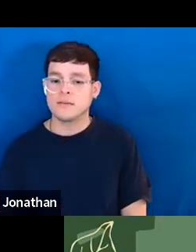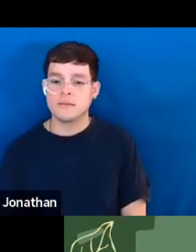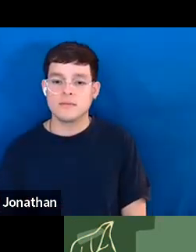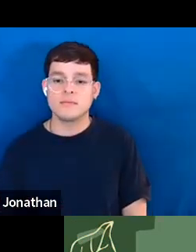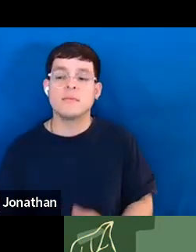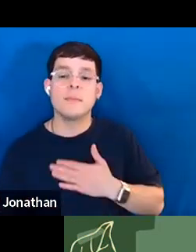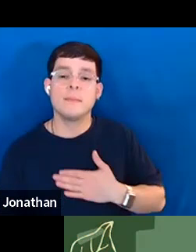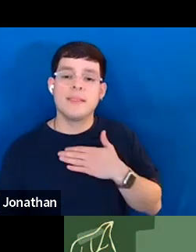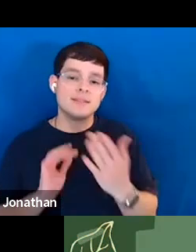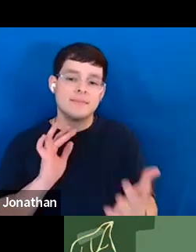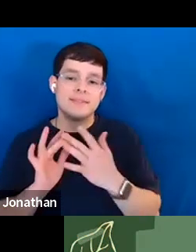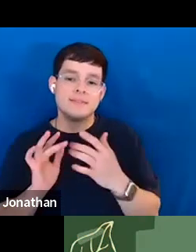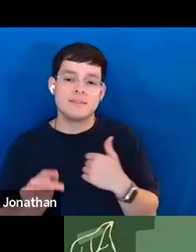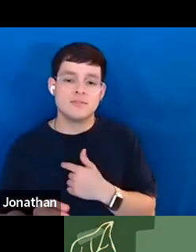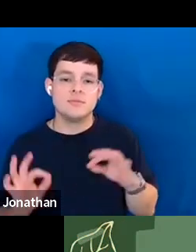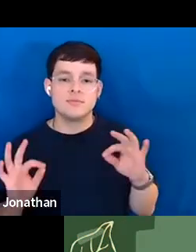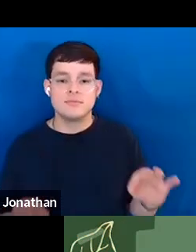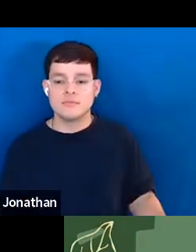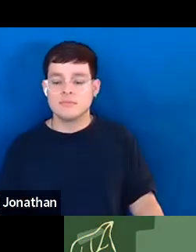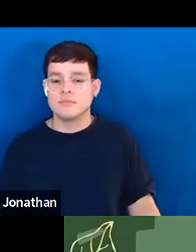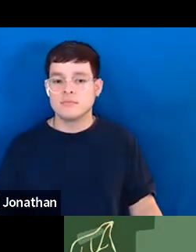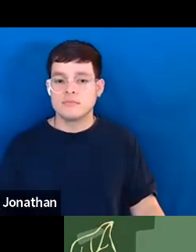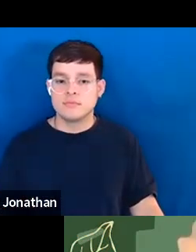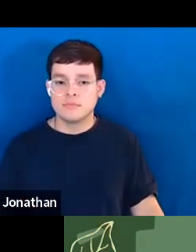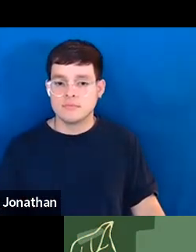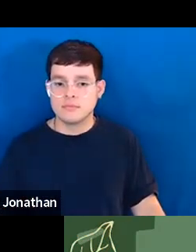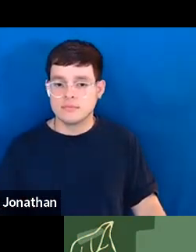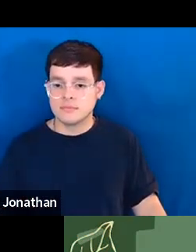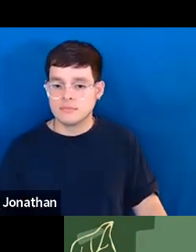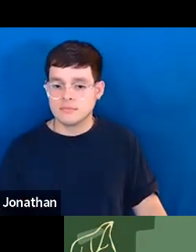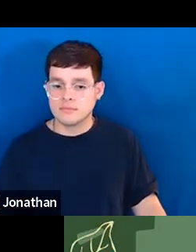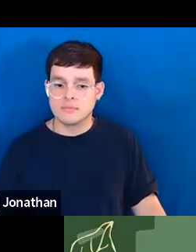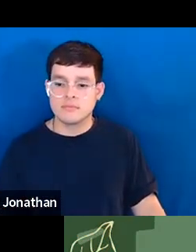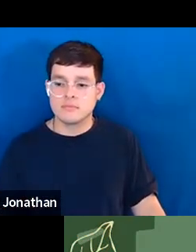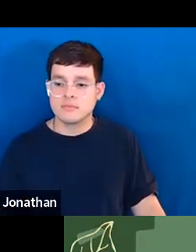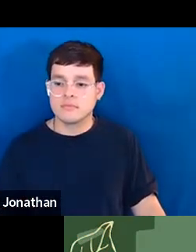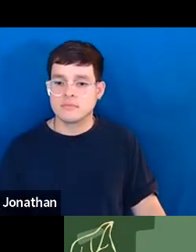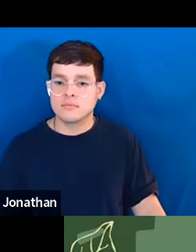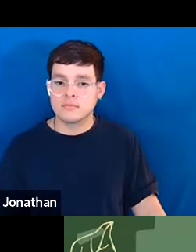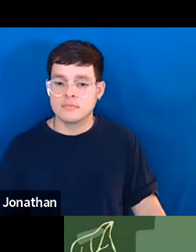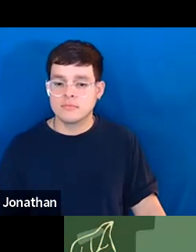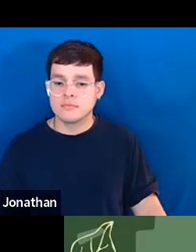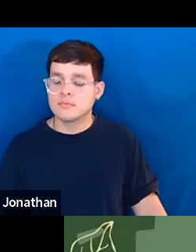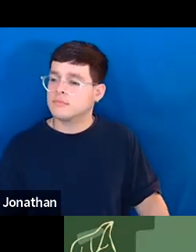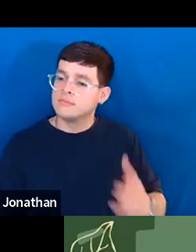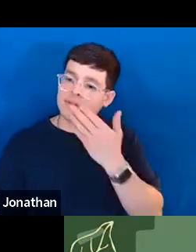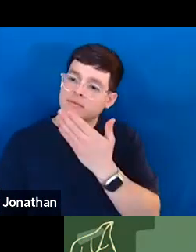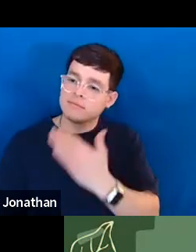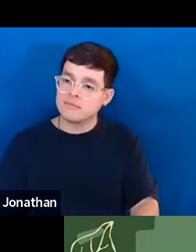Please be in touch. Thank you.